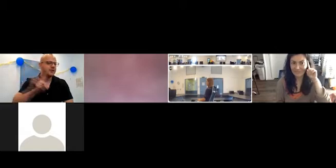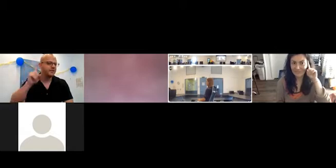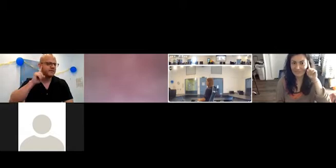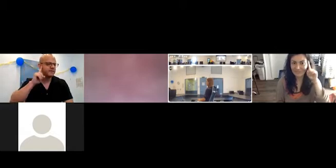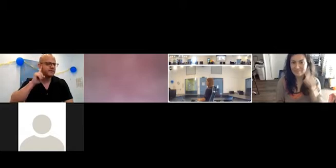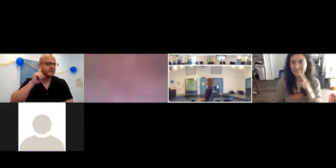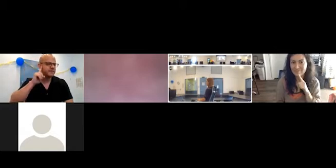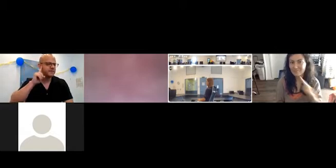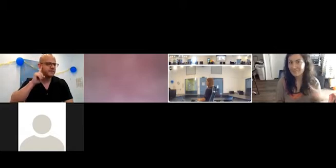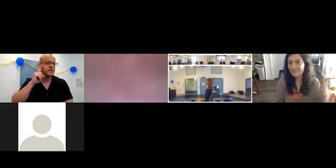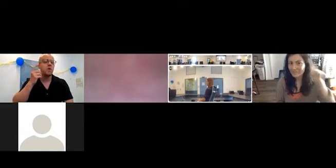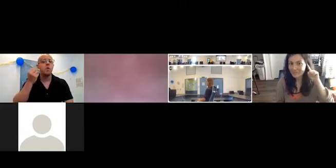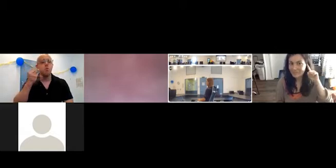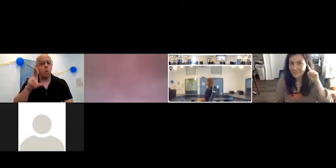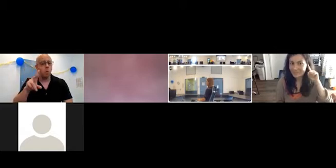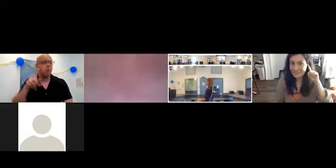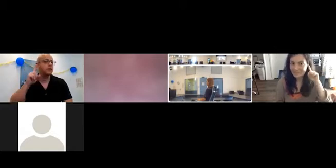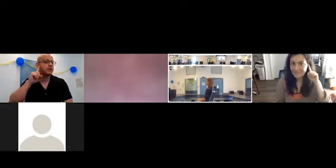D-E-A-F, deaf.